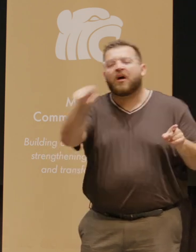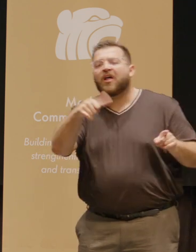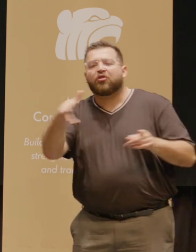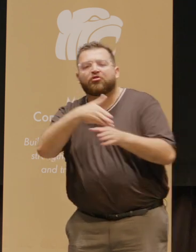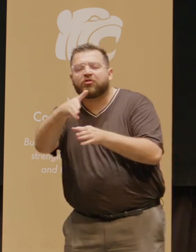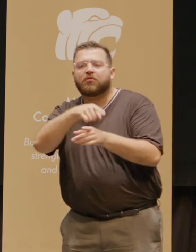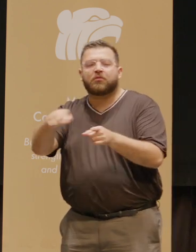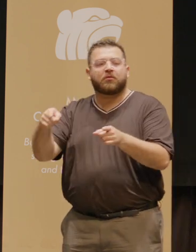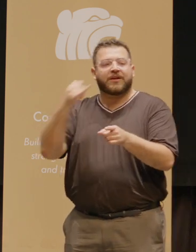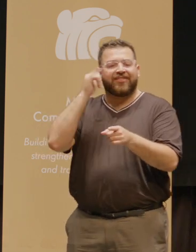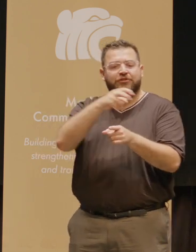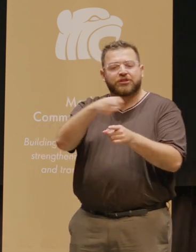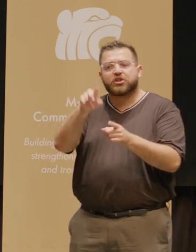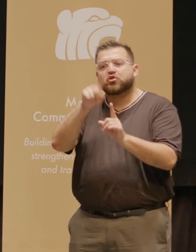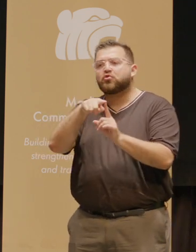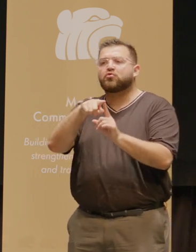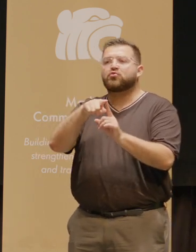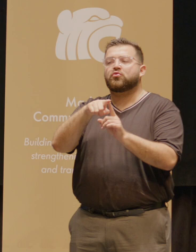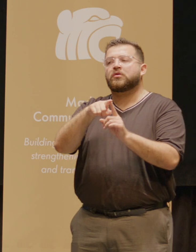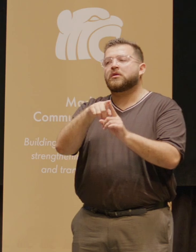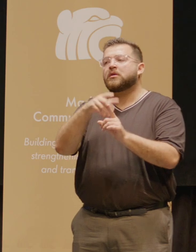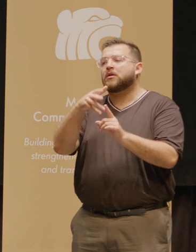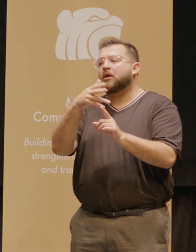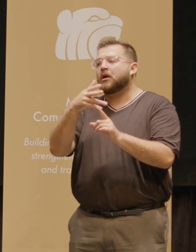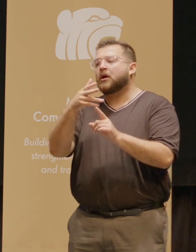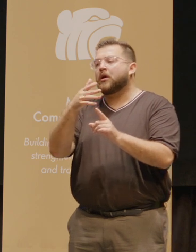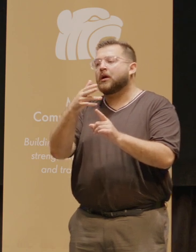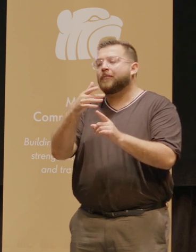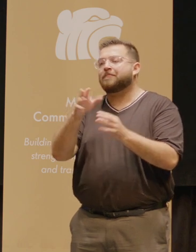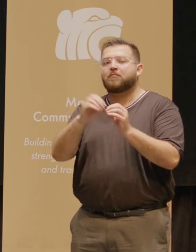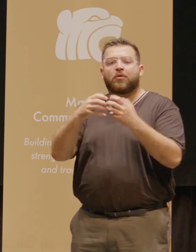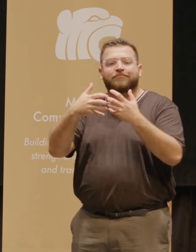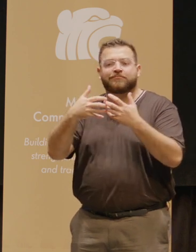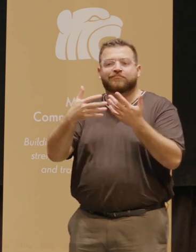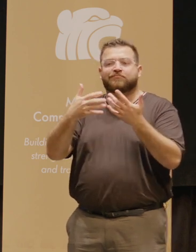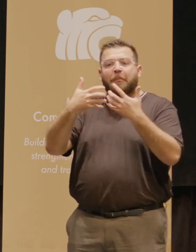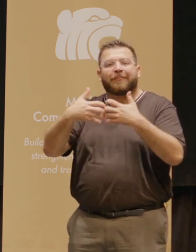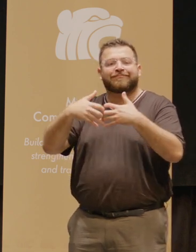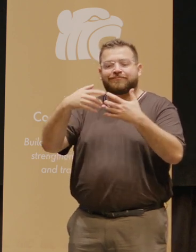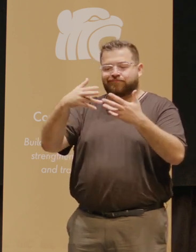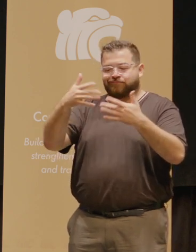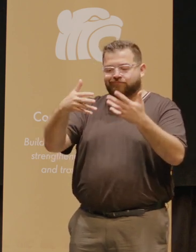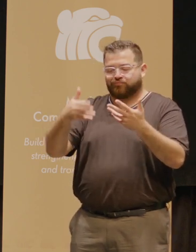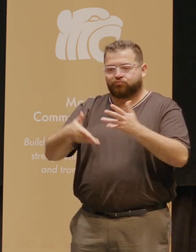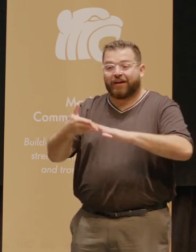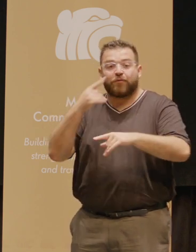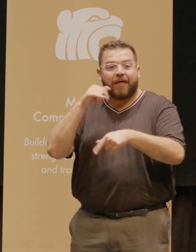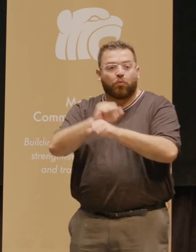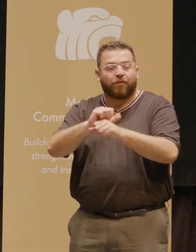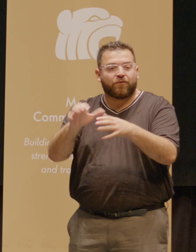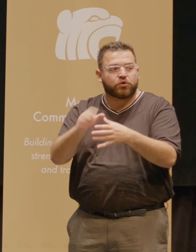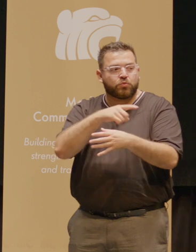ag transitions to more an automated workforce, or mechanization of the workforce, you're going to see less and less jobs potentially within